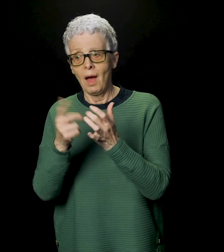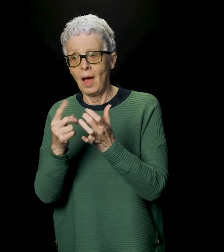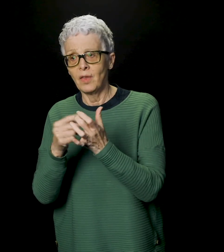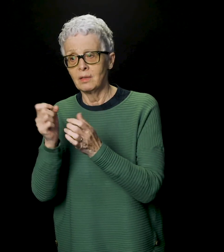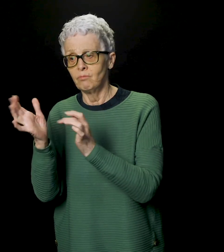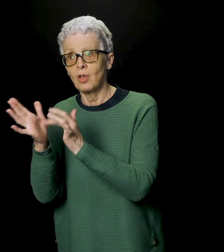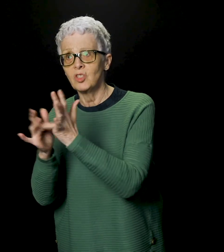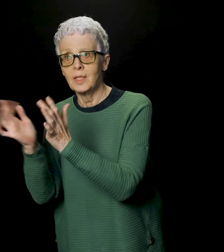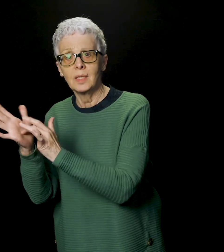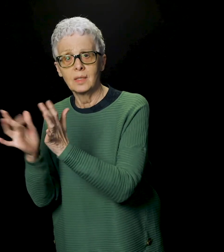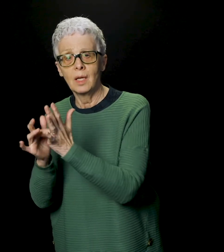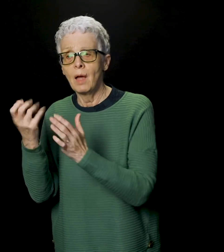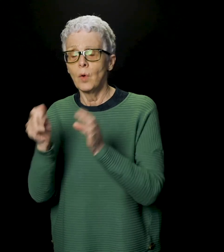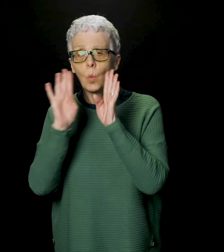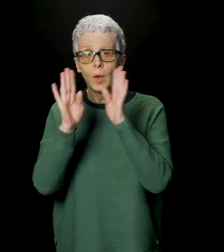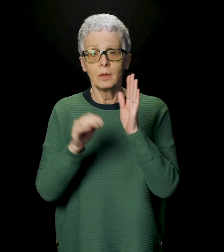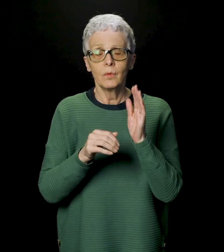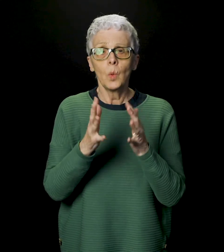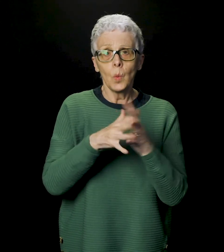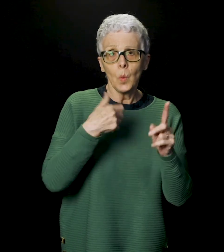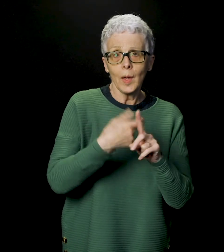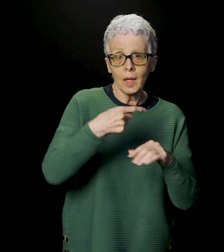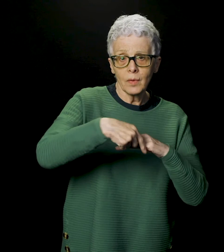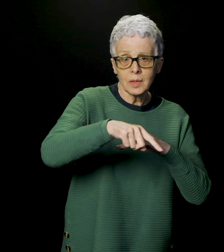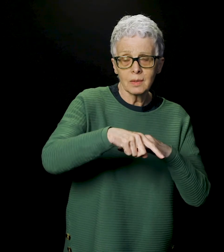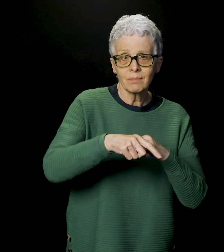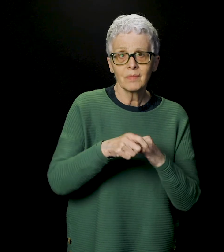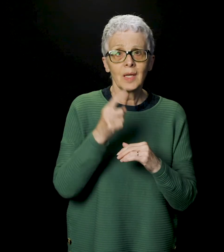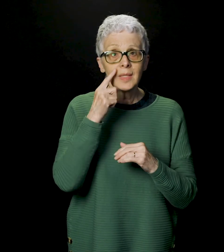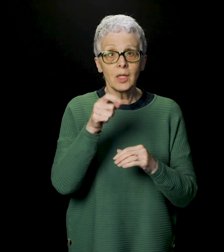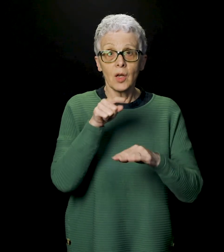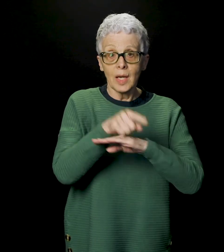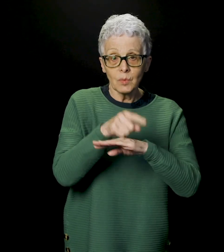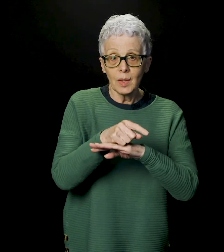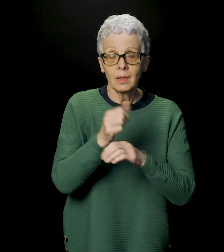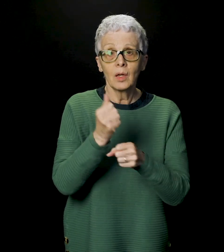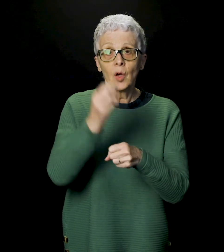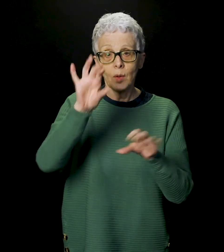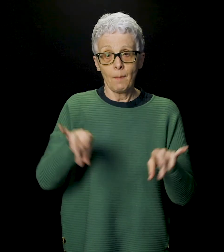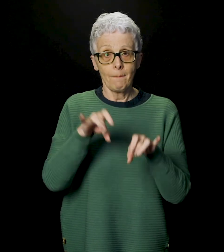Have a wonderful week. We look forward to seeing you next week. God bless.